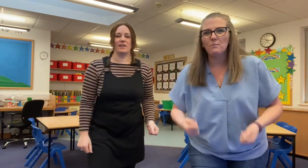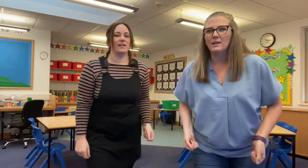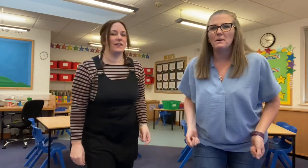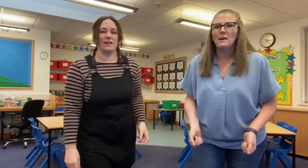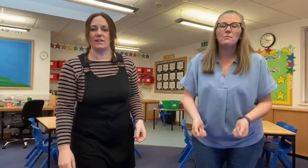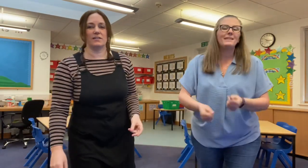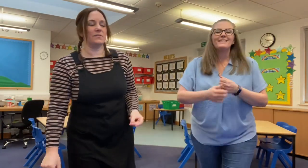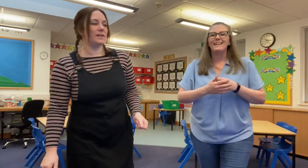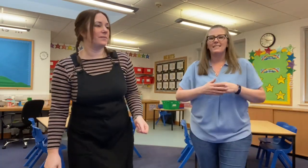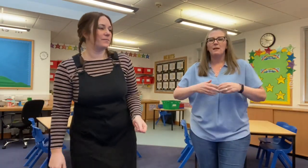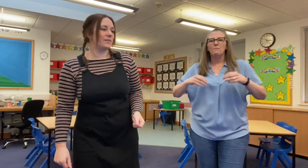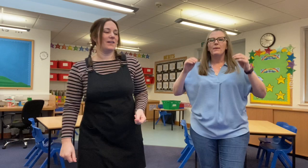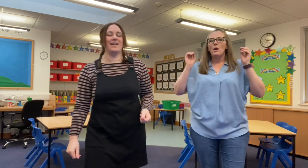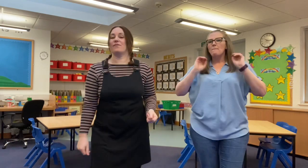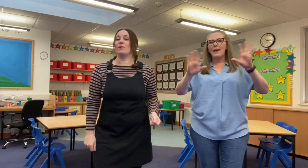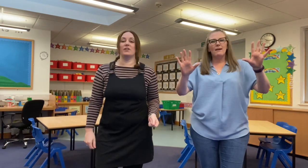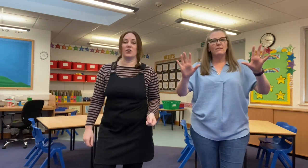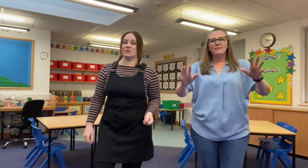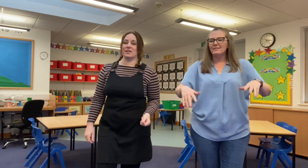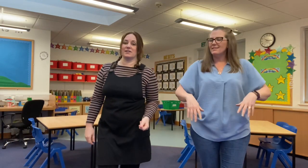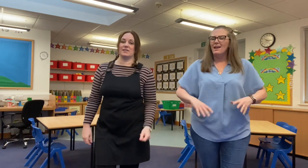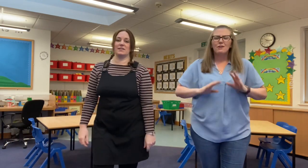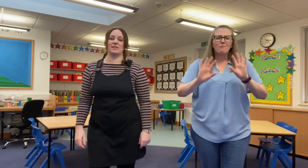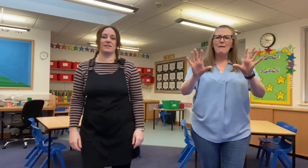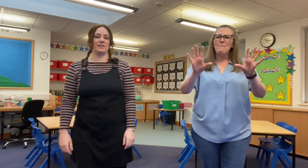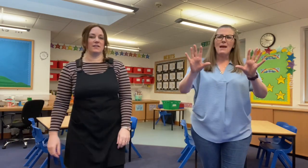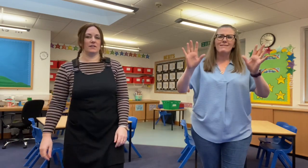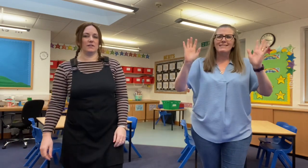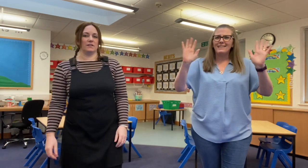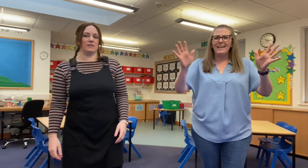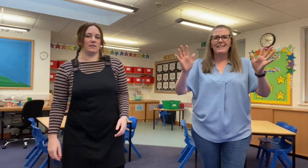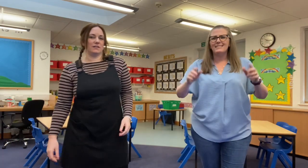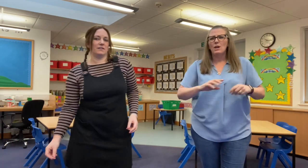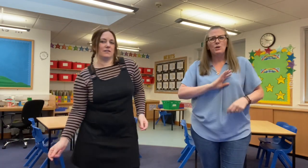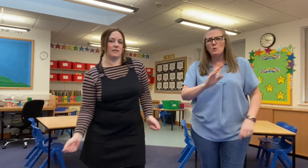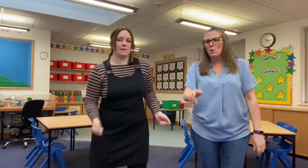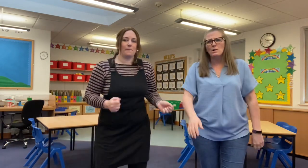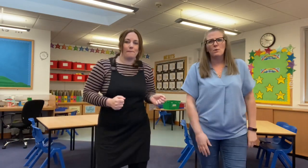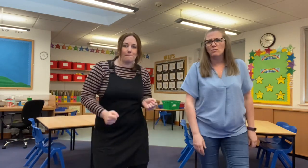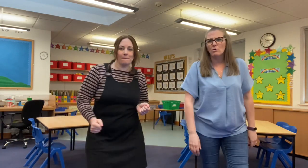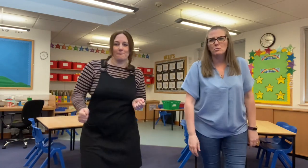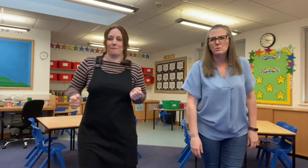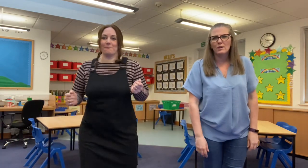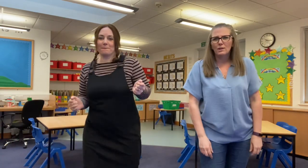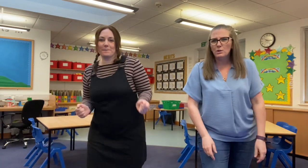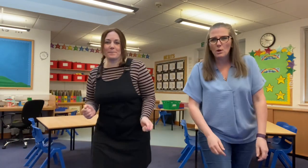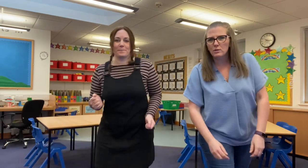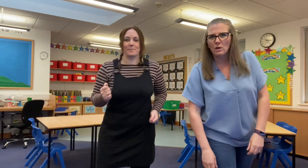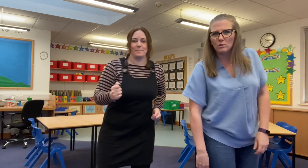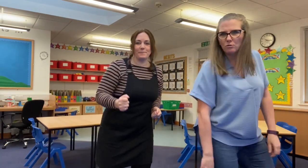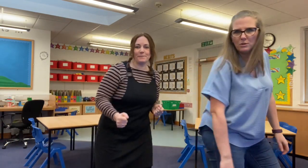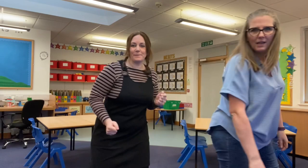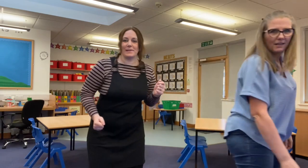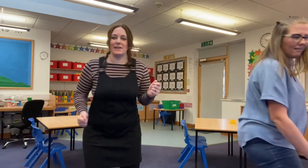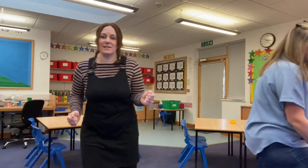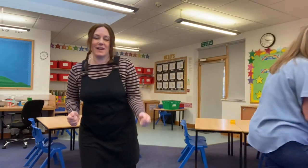up. Everyone needs to get up. Everyone knows this. Grandparents, kids, you all know the rules. You know the dance routine. Let's get